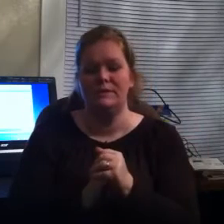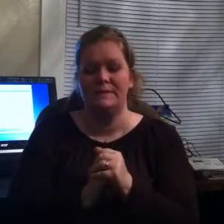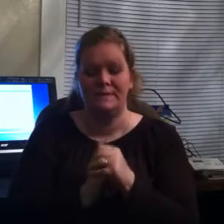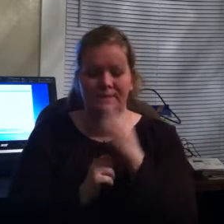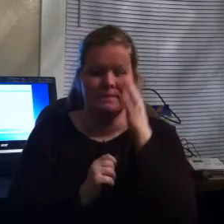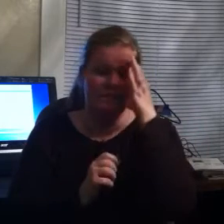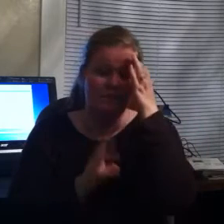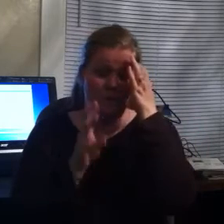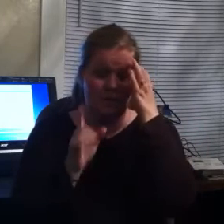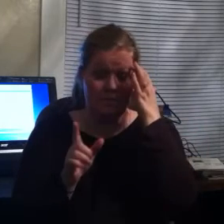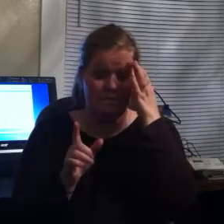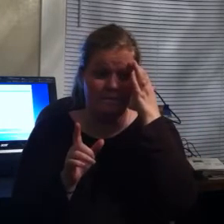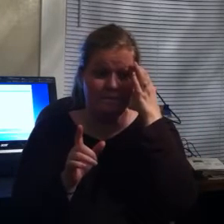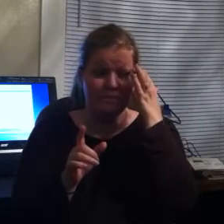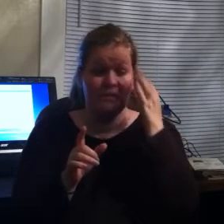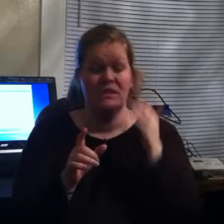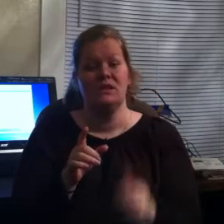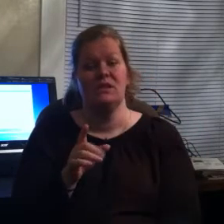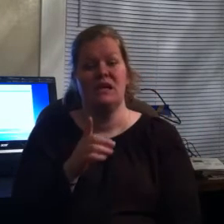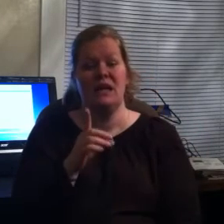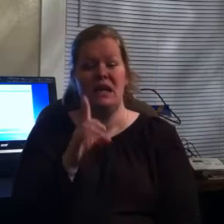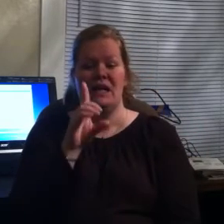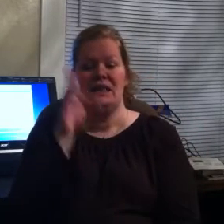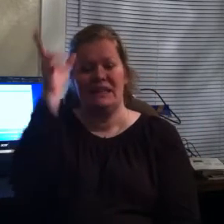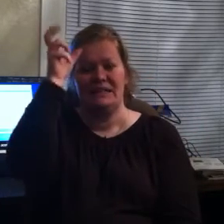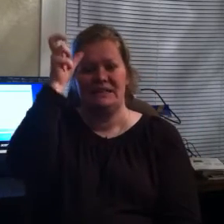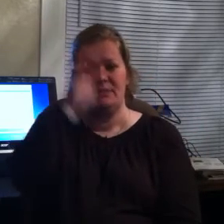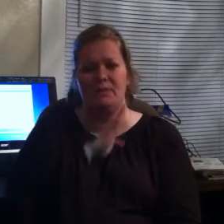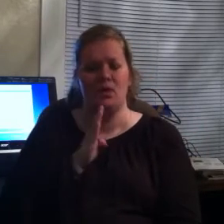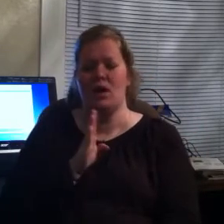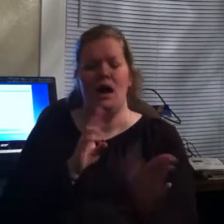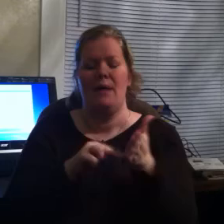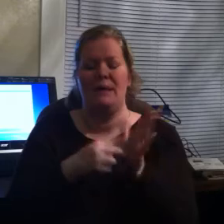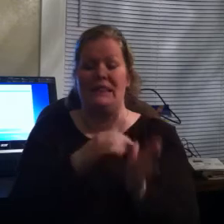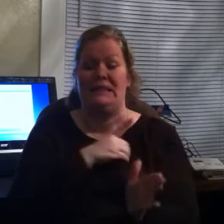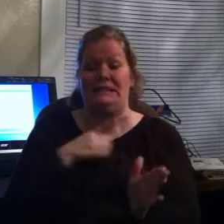Well, the deacon board, sorry, Brother Roy.